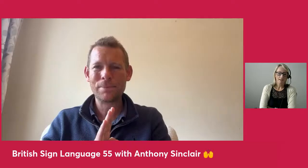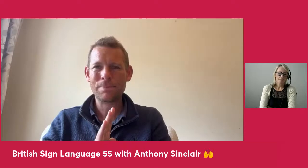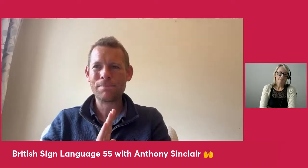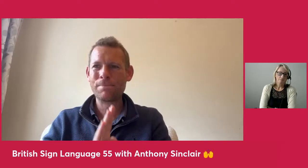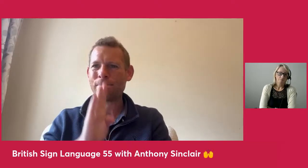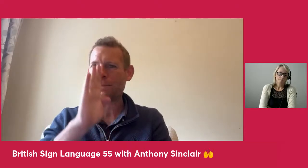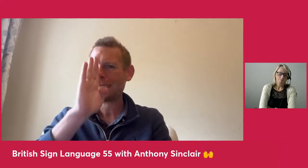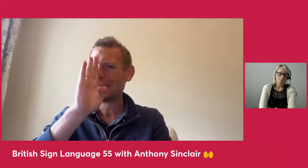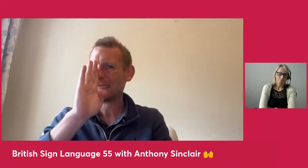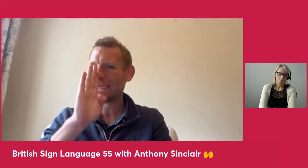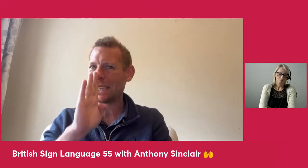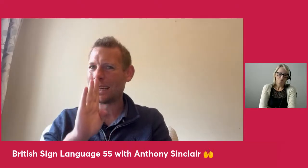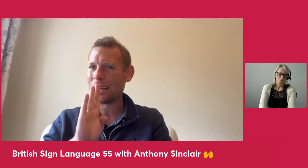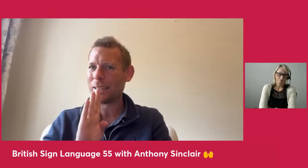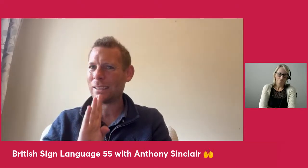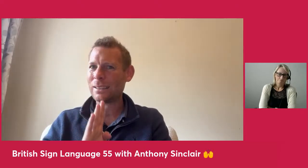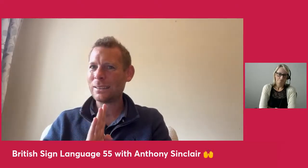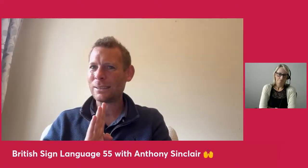Sad.